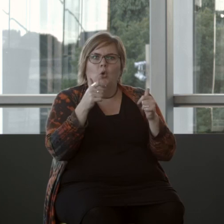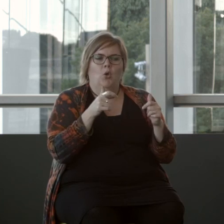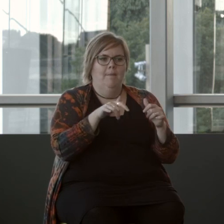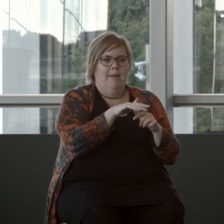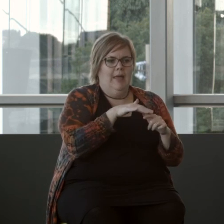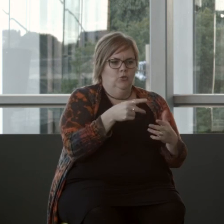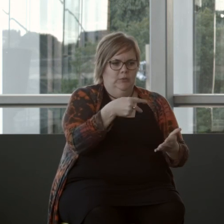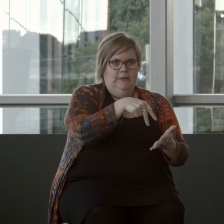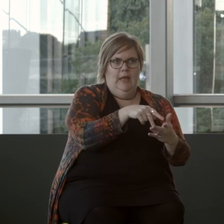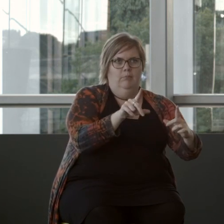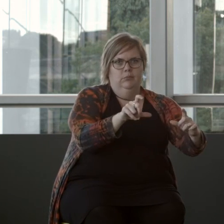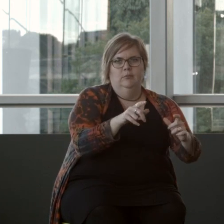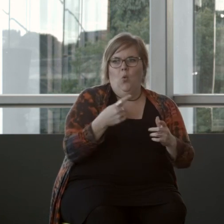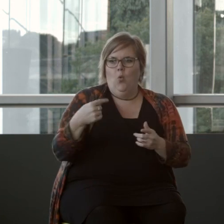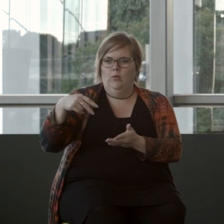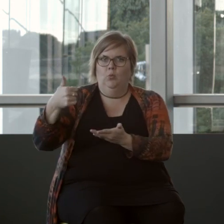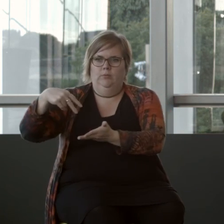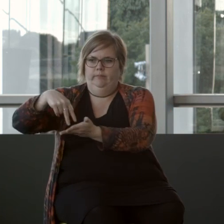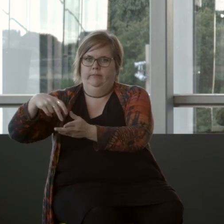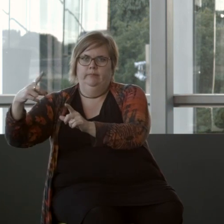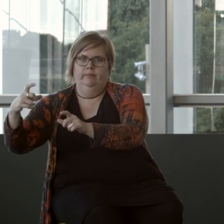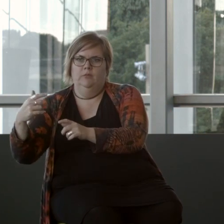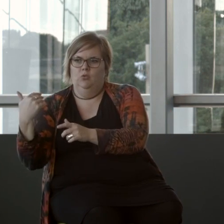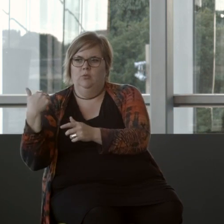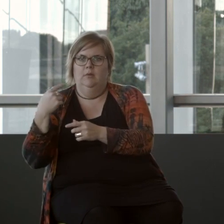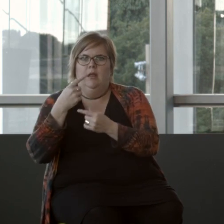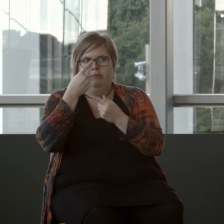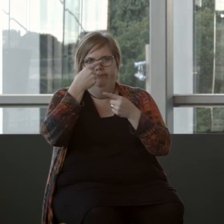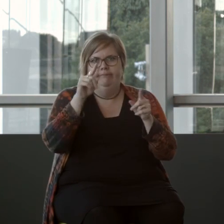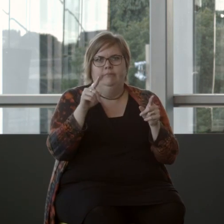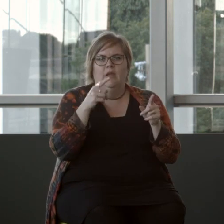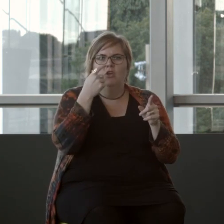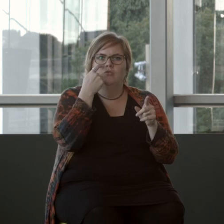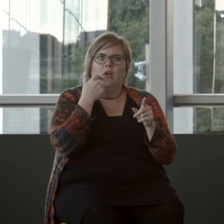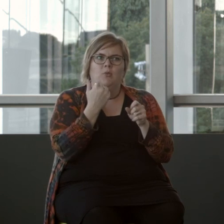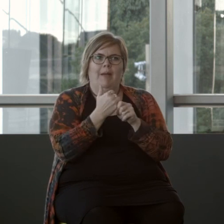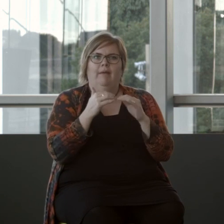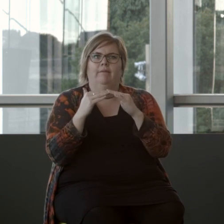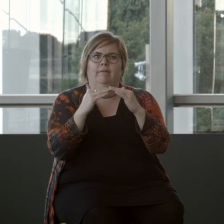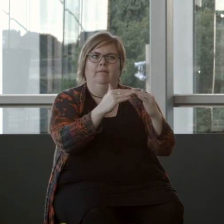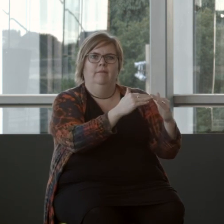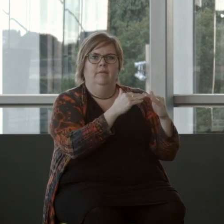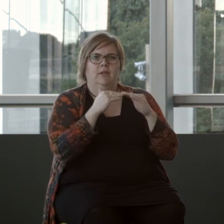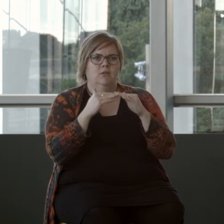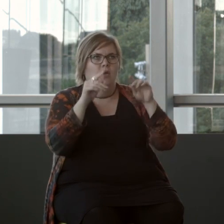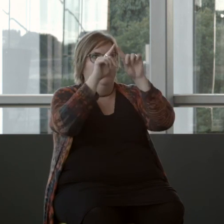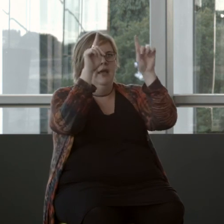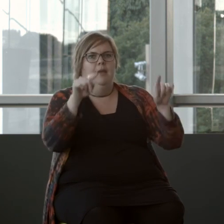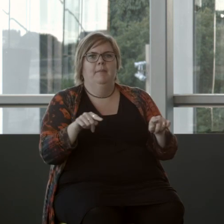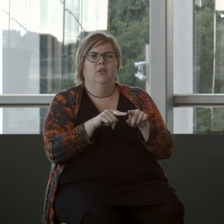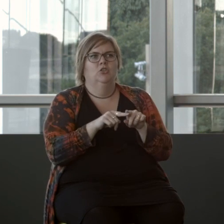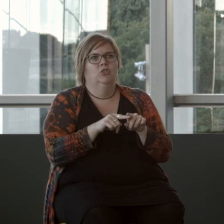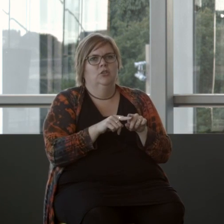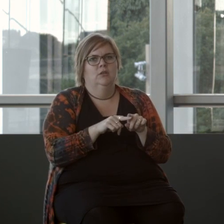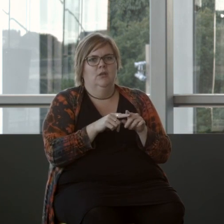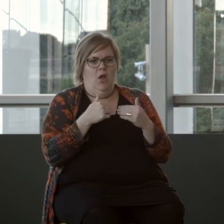you know. And what I'm trying to do is democratize the image making process, so that the image is not just